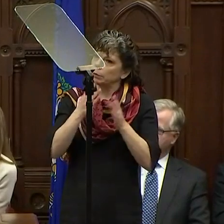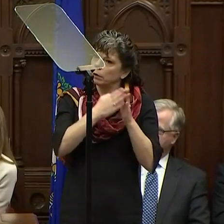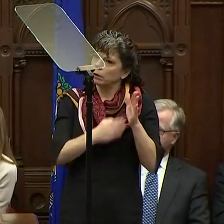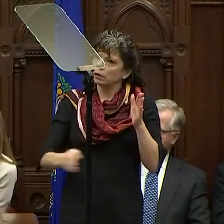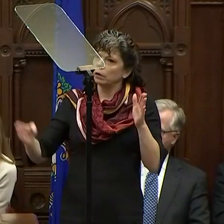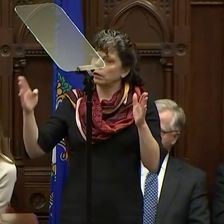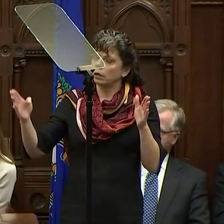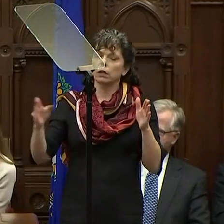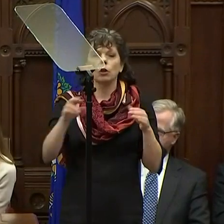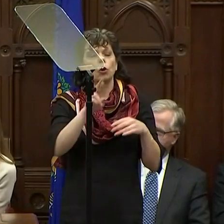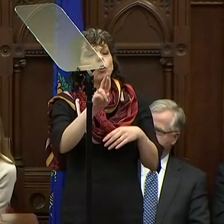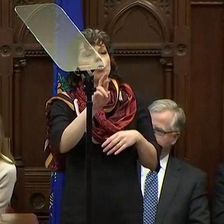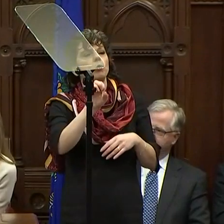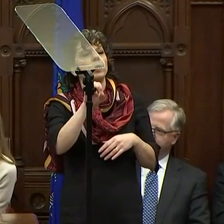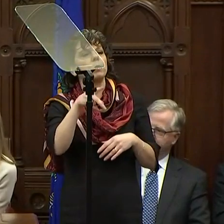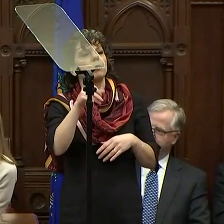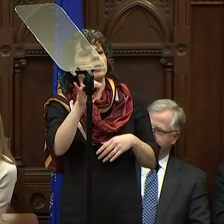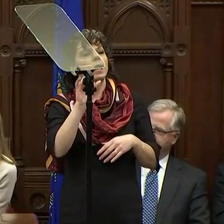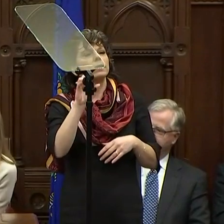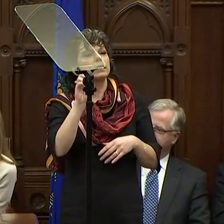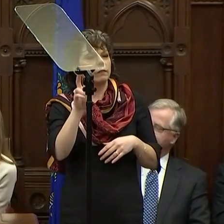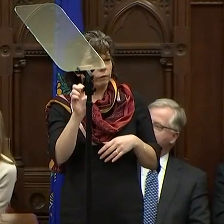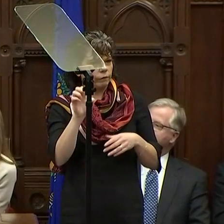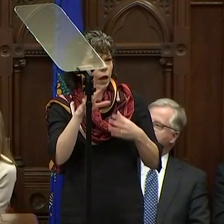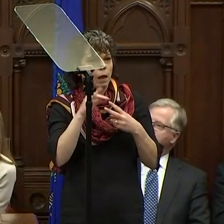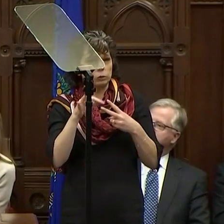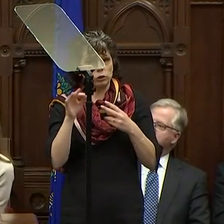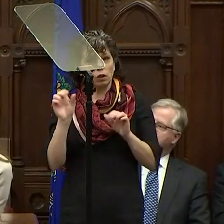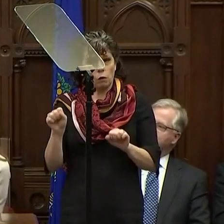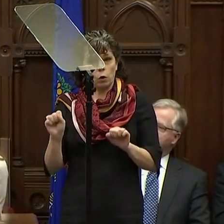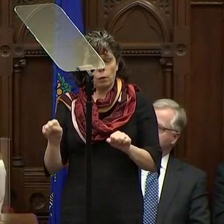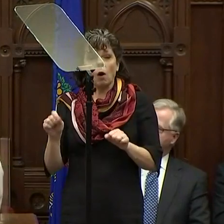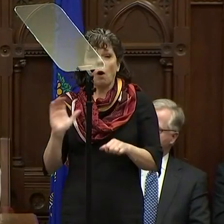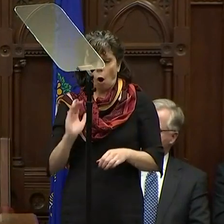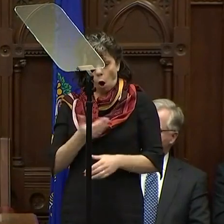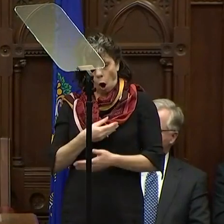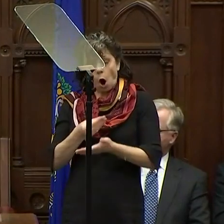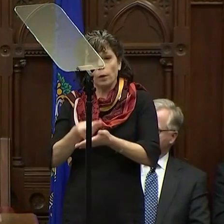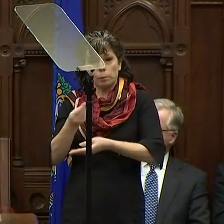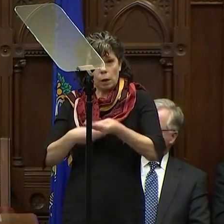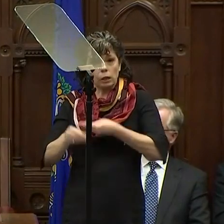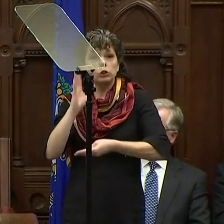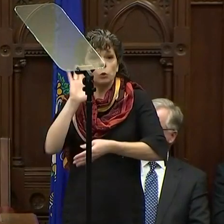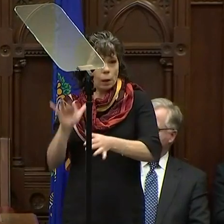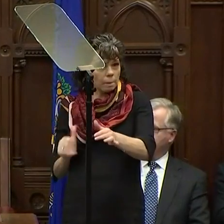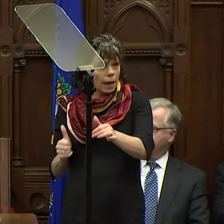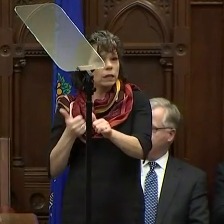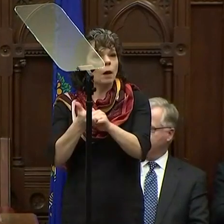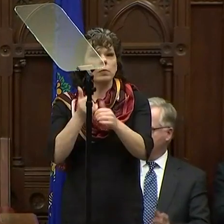reproductive options available and affordable. Our budget's going to start making up that difference this year.